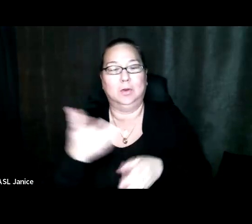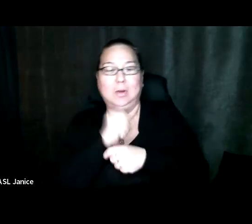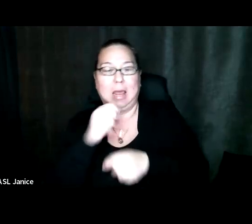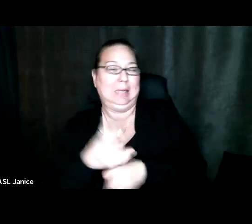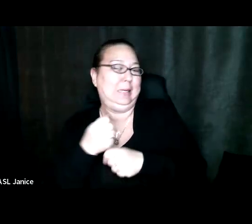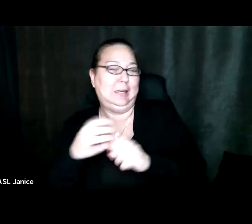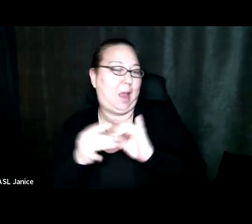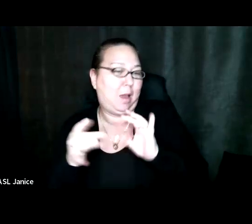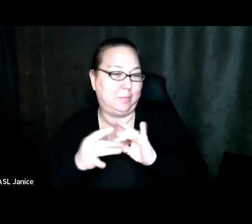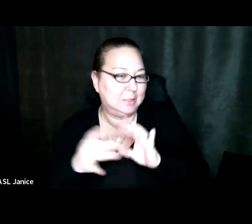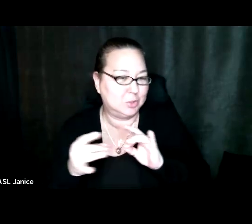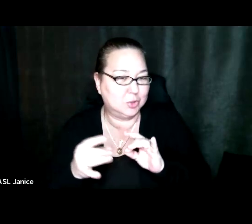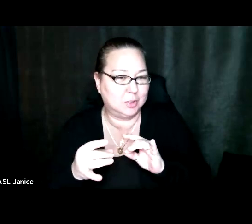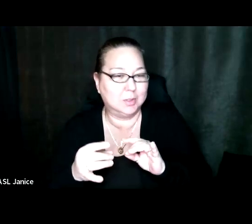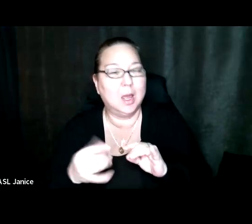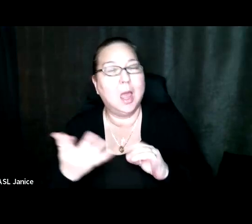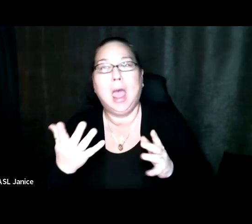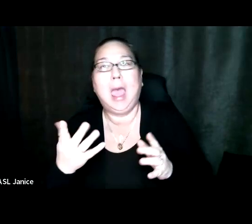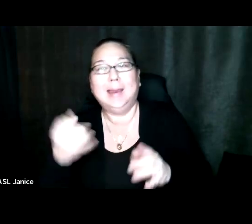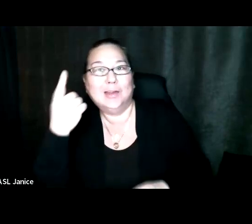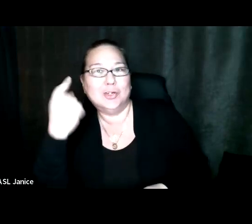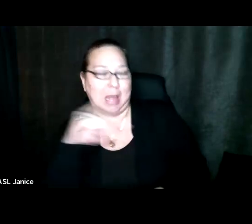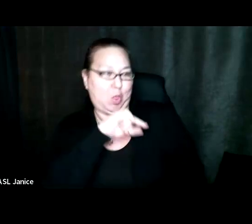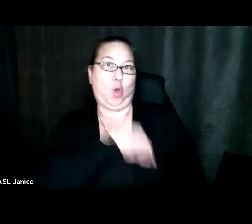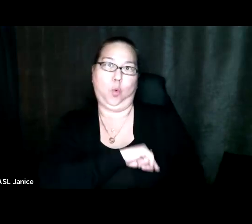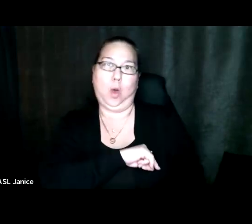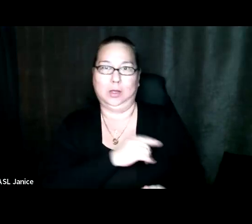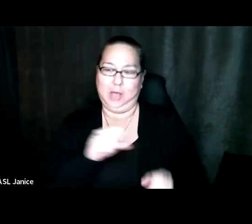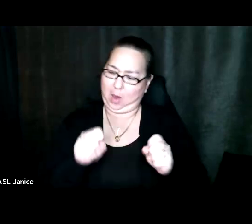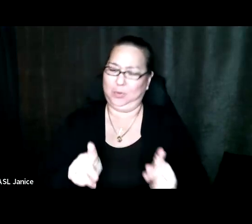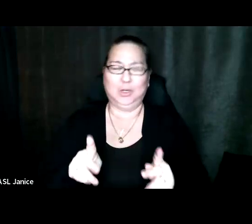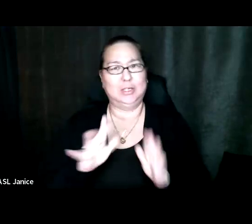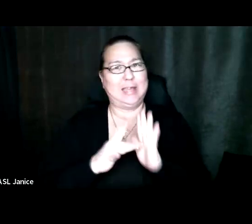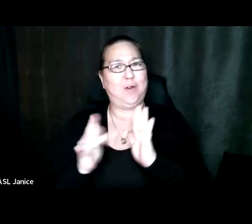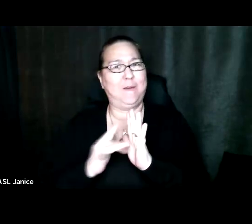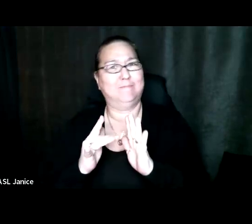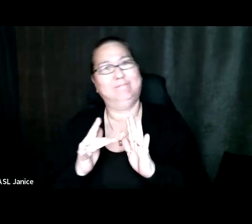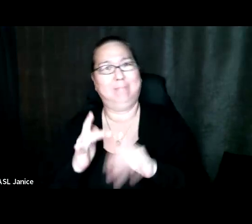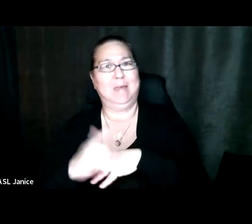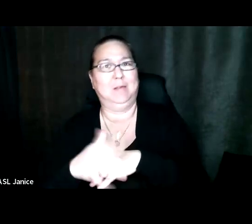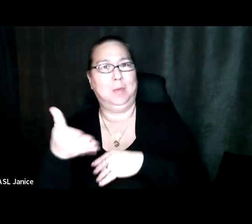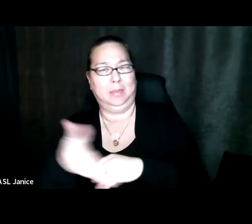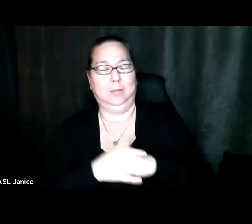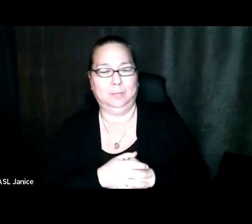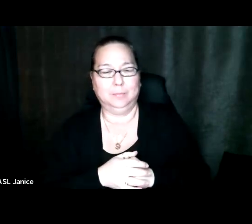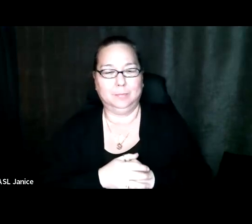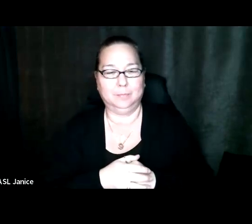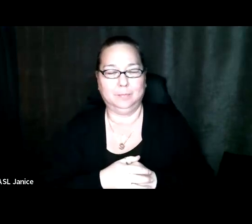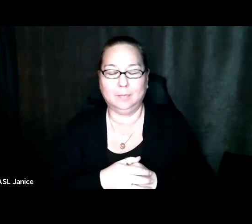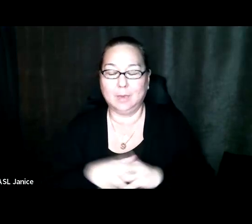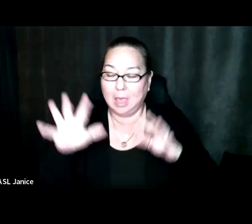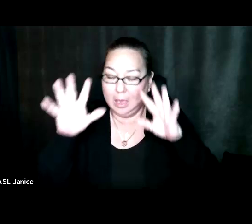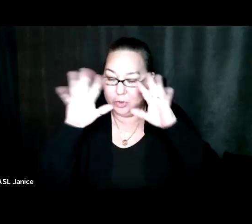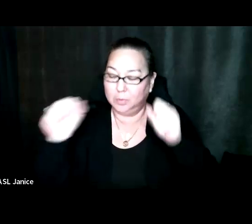quality opportunities. as That's right. well. And to that recommendation, Chair, I think we had a strong presence of the high schools at the showcase and a